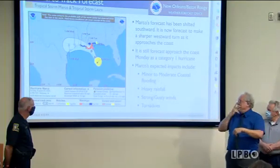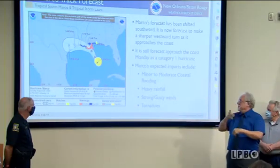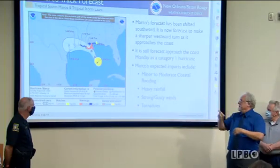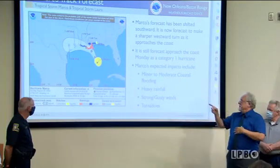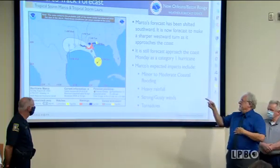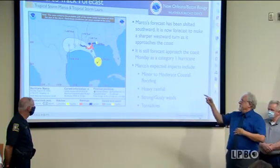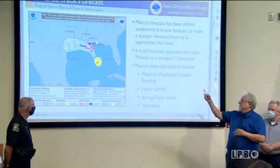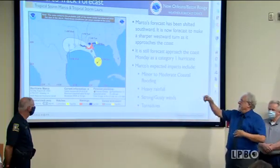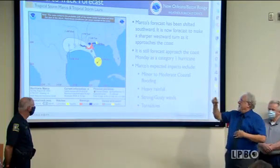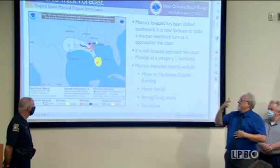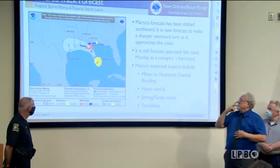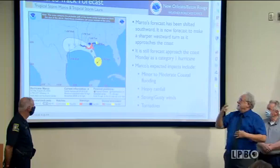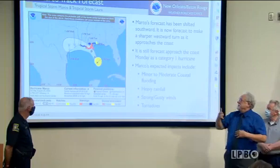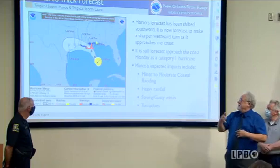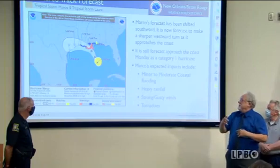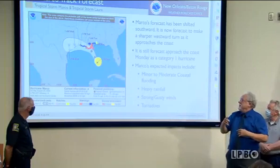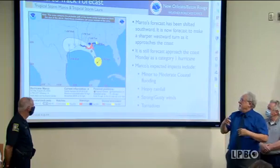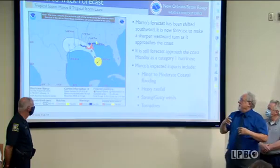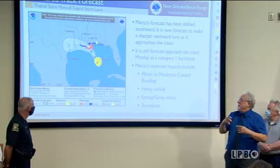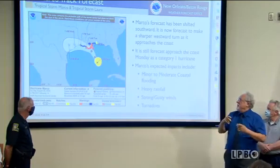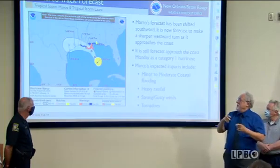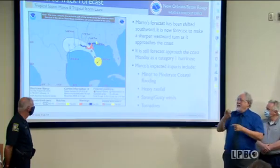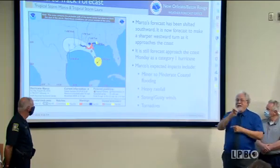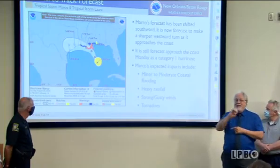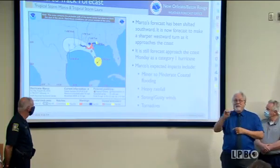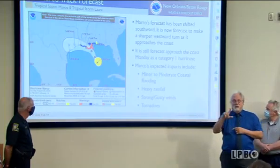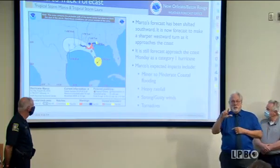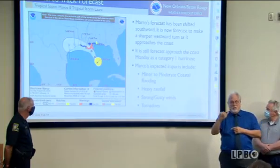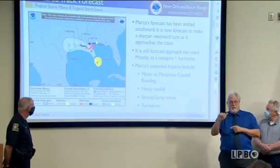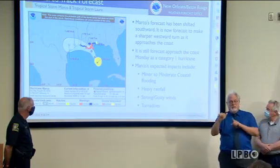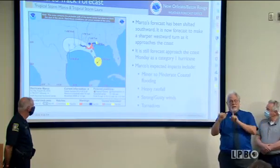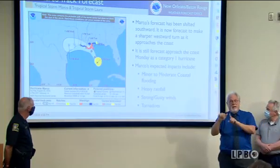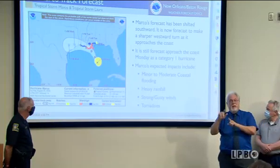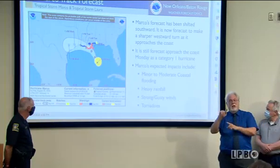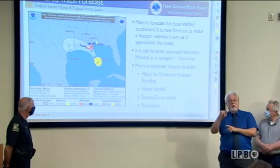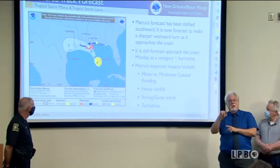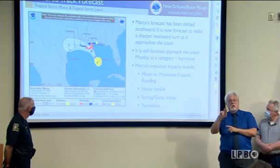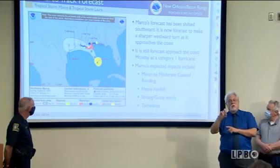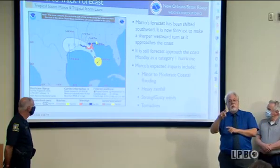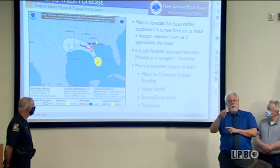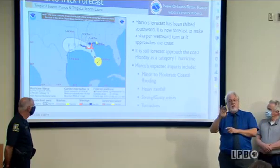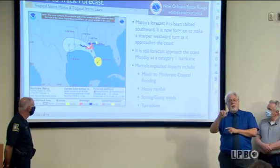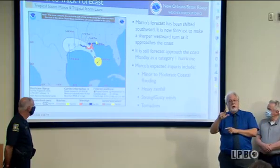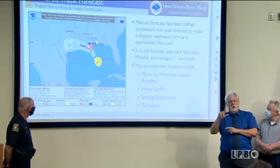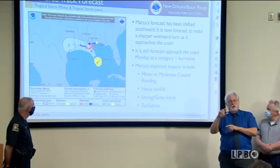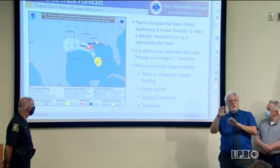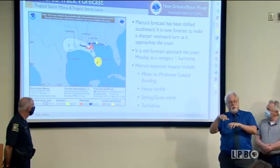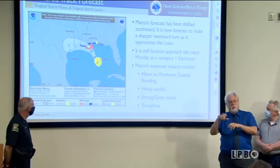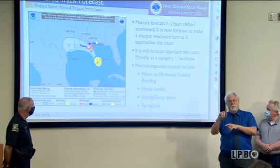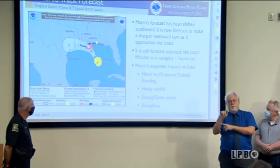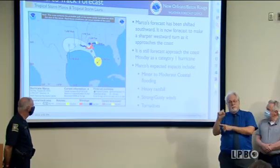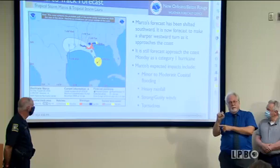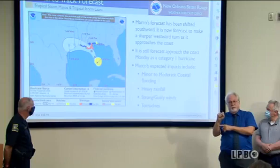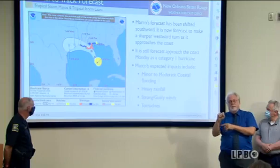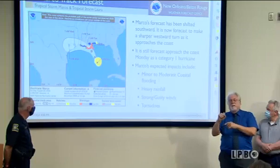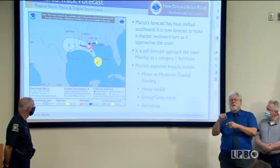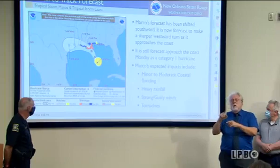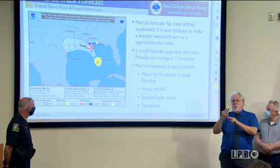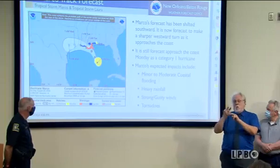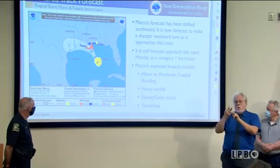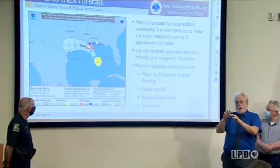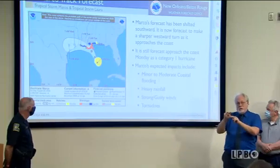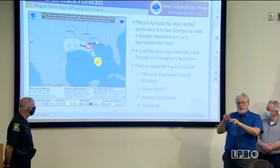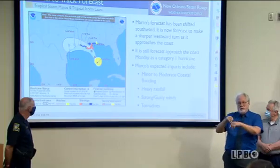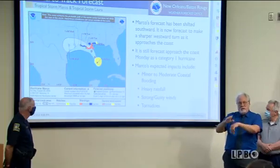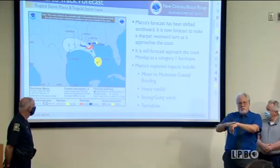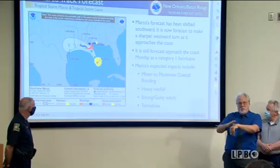the graphic. So you can see across southeastern Louisiana, there is tropical storm and hurricane watches and warnings up right now,